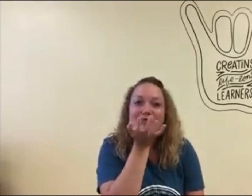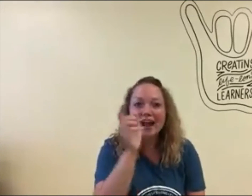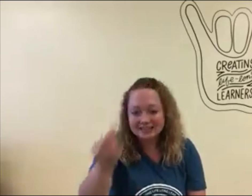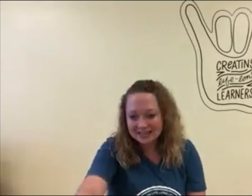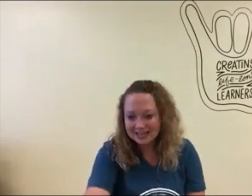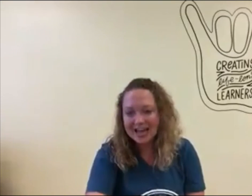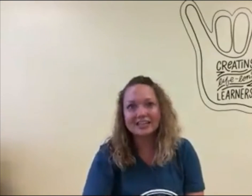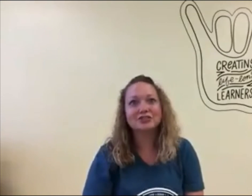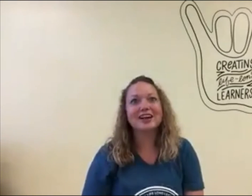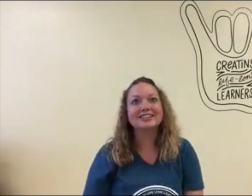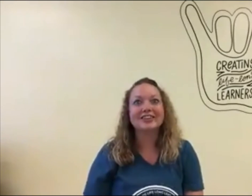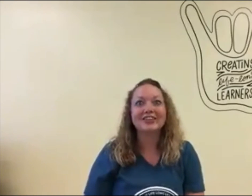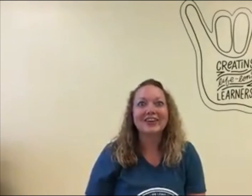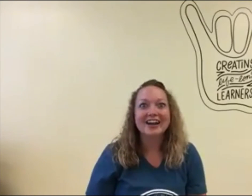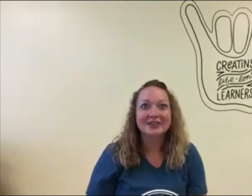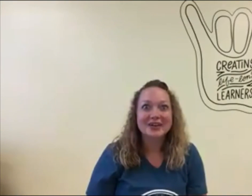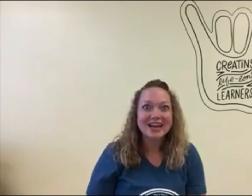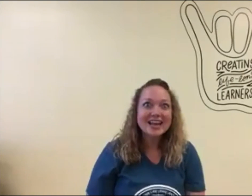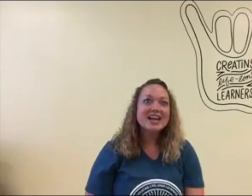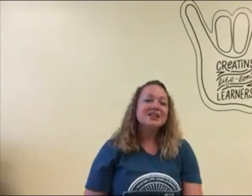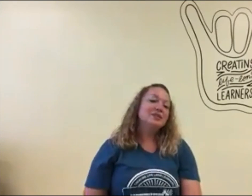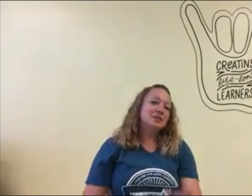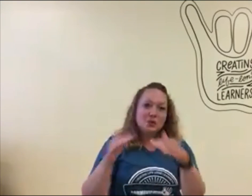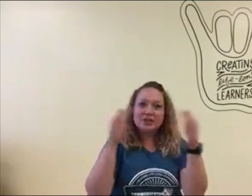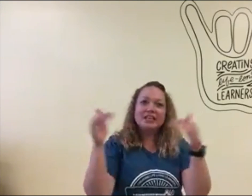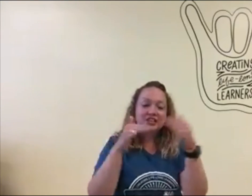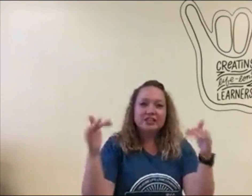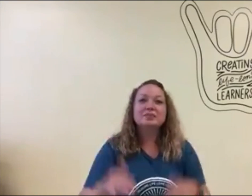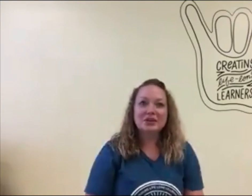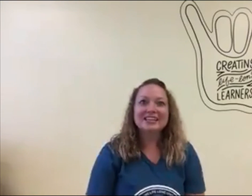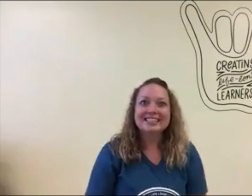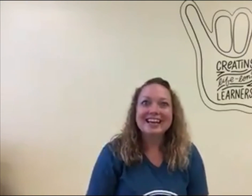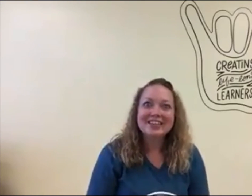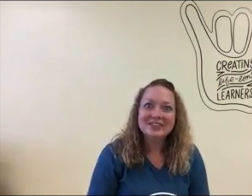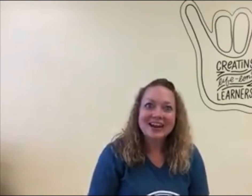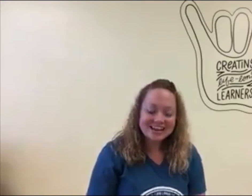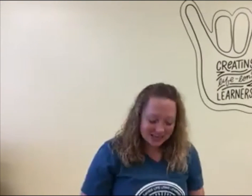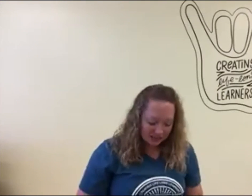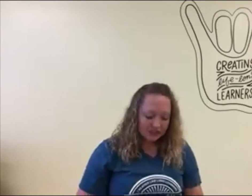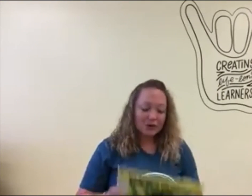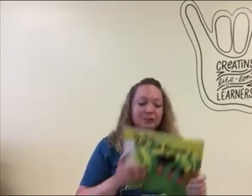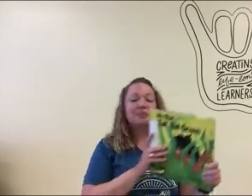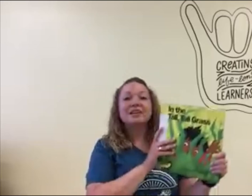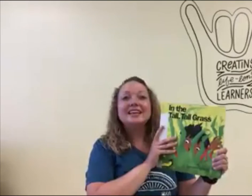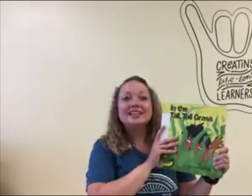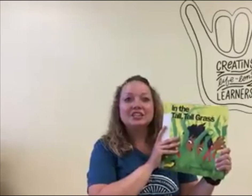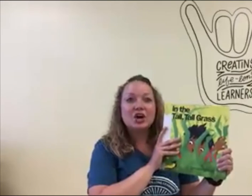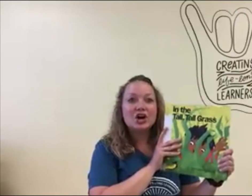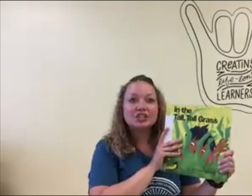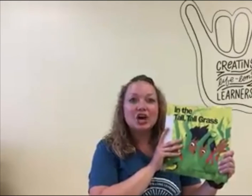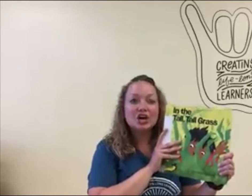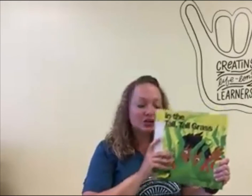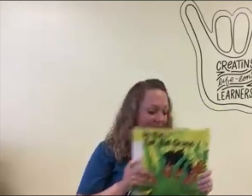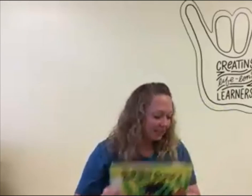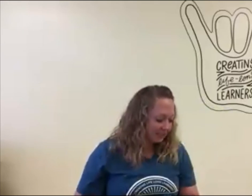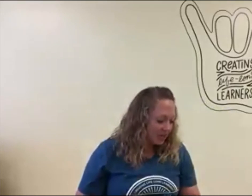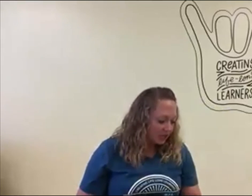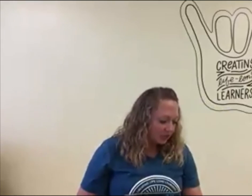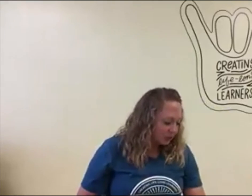and that is grass on the ground, okay? Correlations, putting it together, right? So, in the tall, tall grass. So